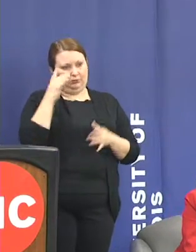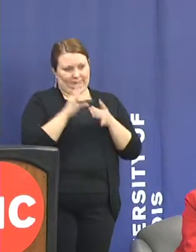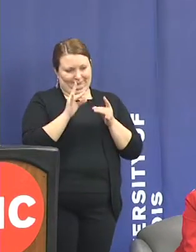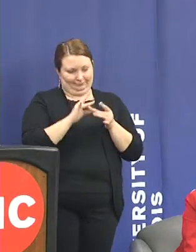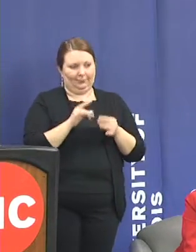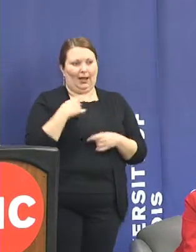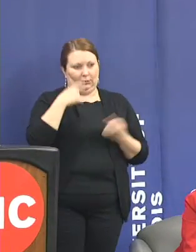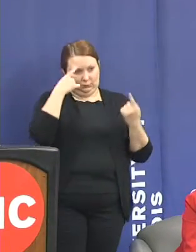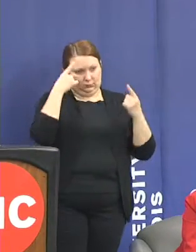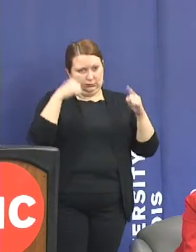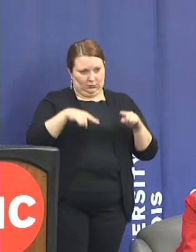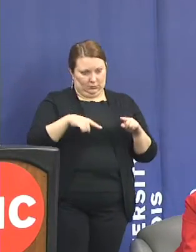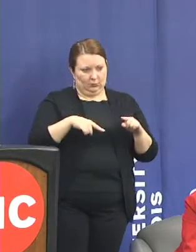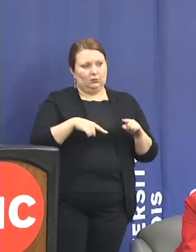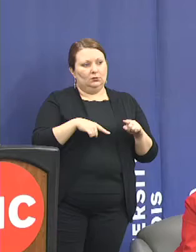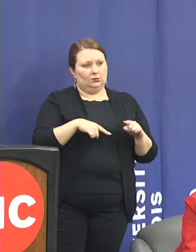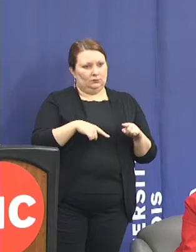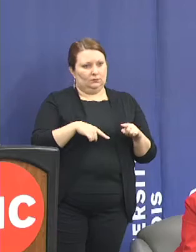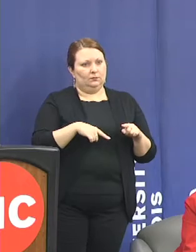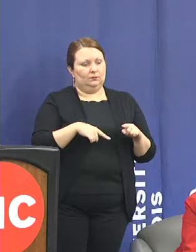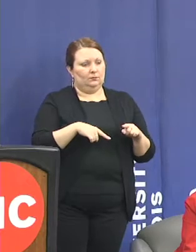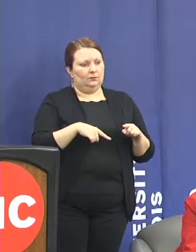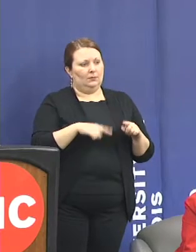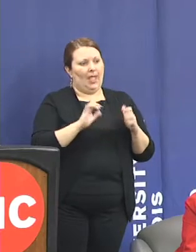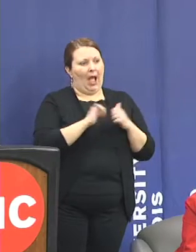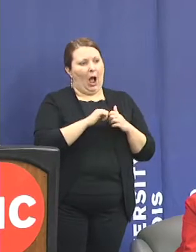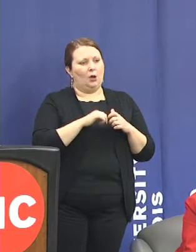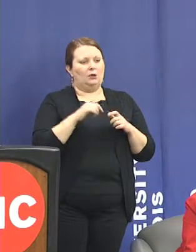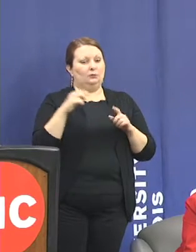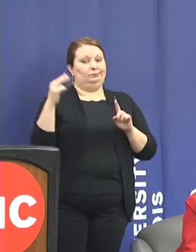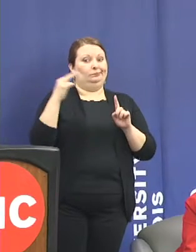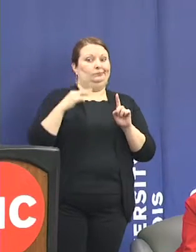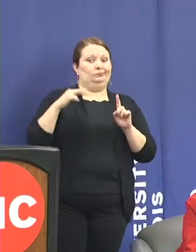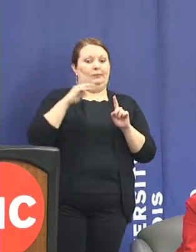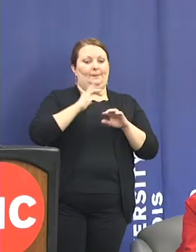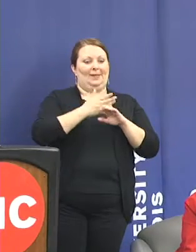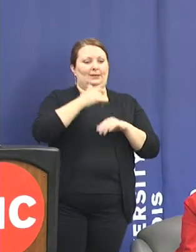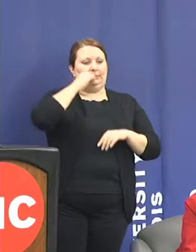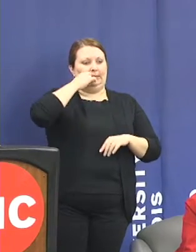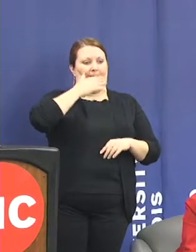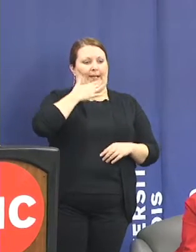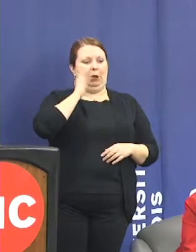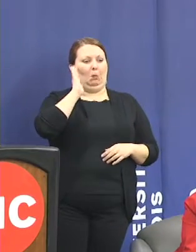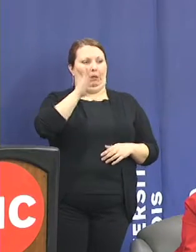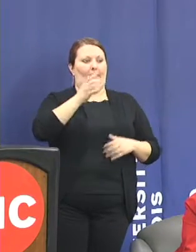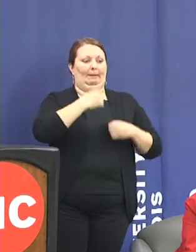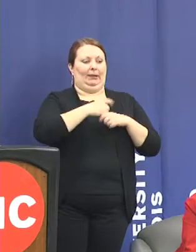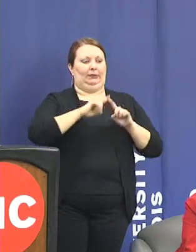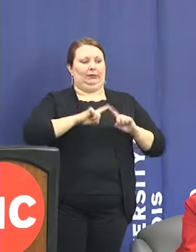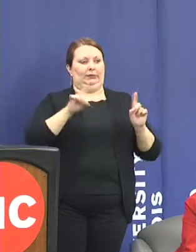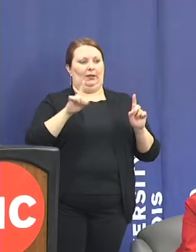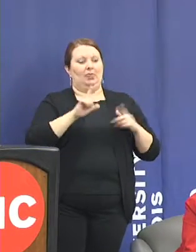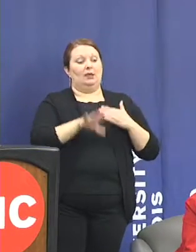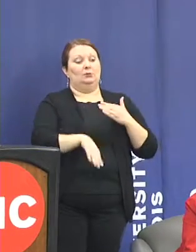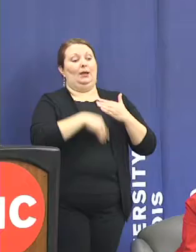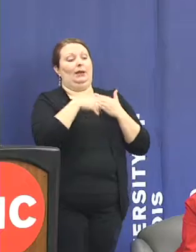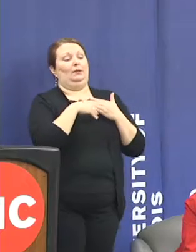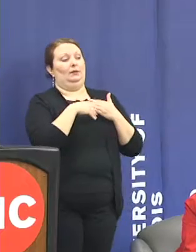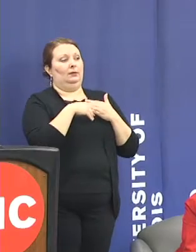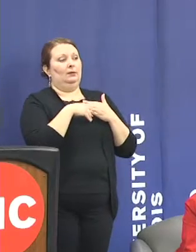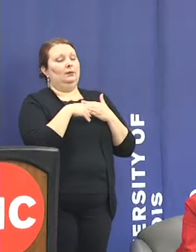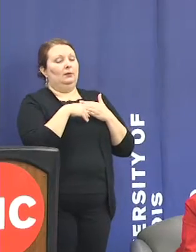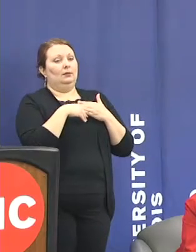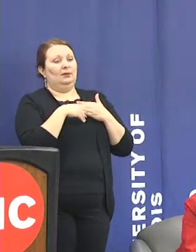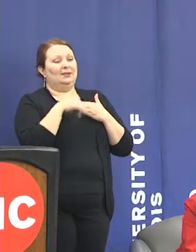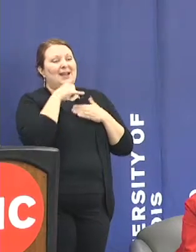I definitely agree, you know, in the way that you're perceived around skin color will make a difference. And then to add to that, so it's not